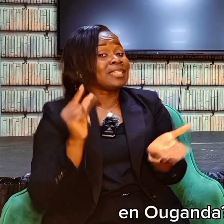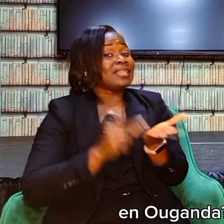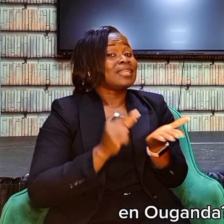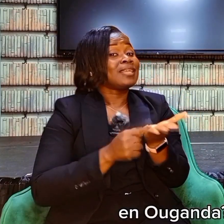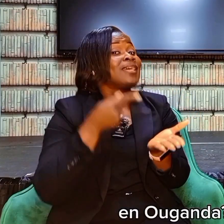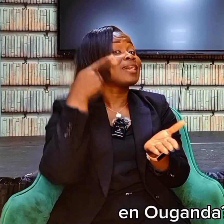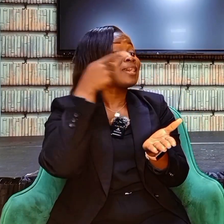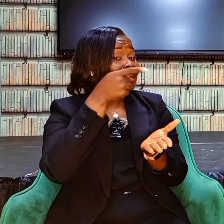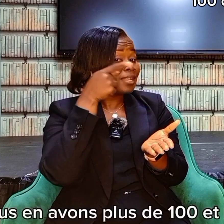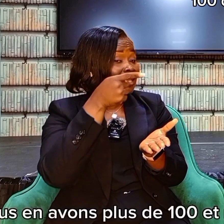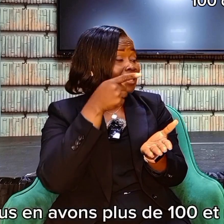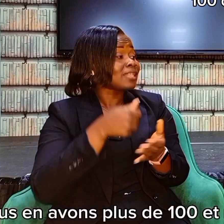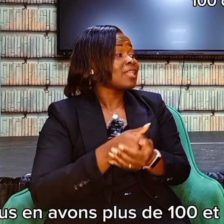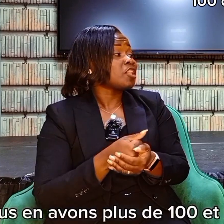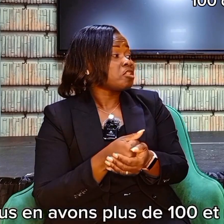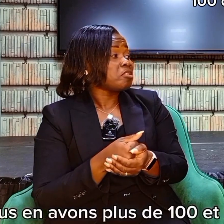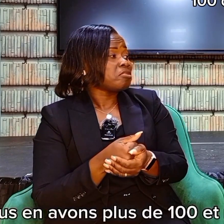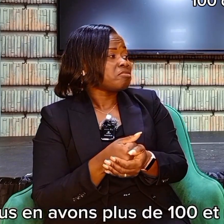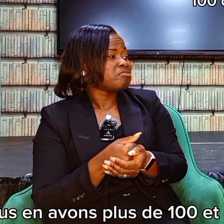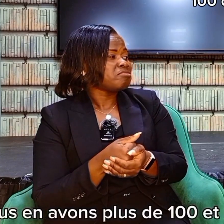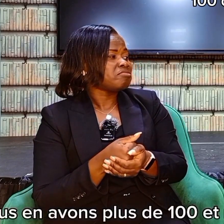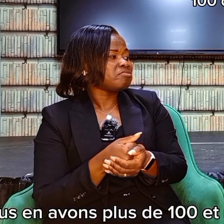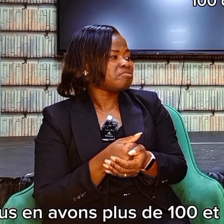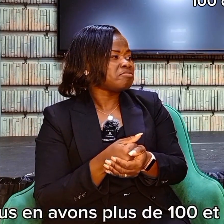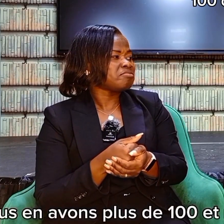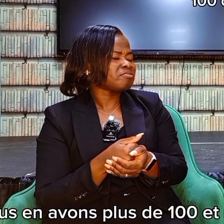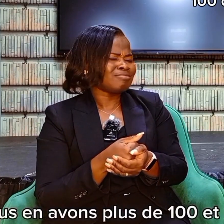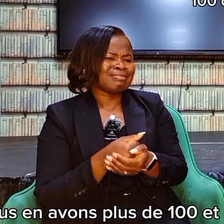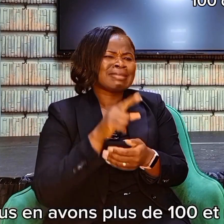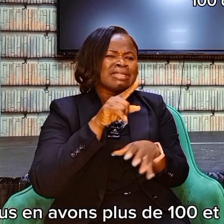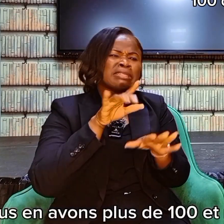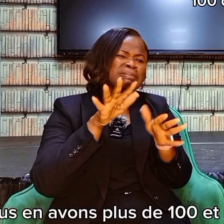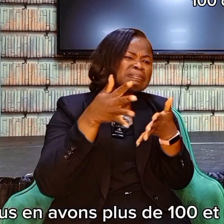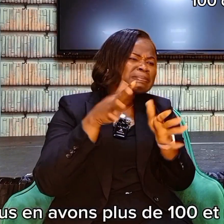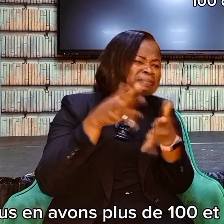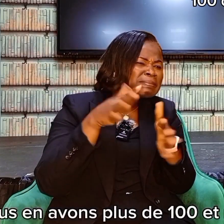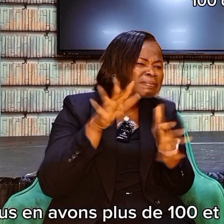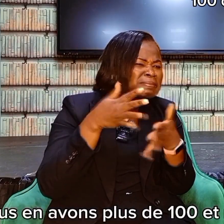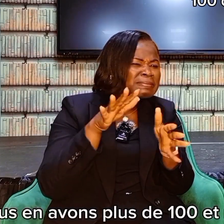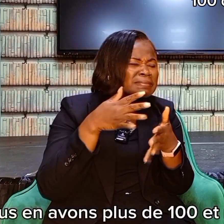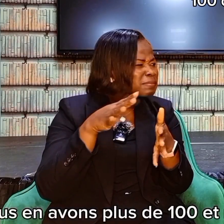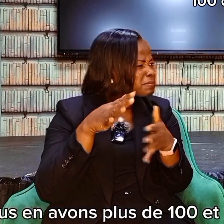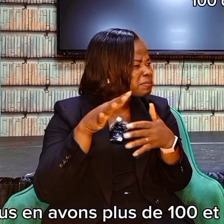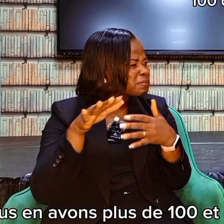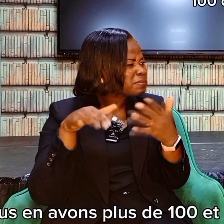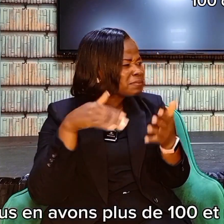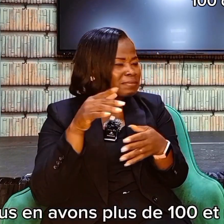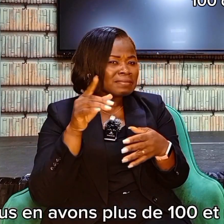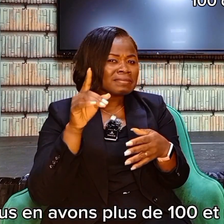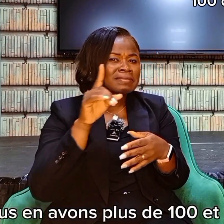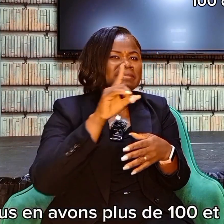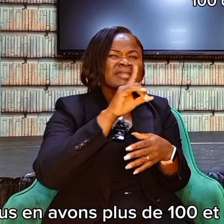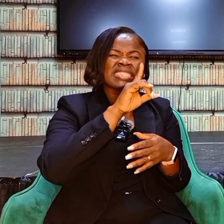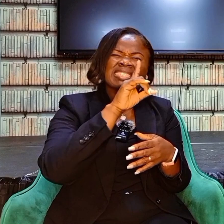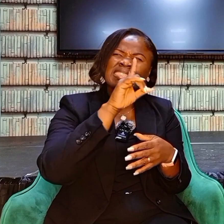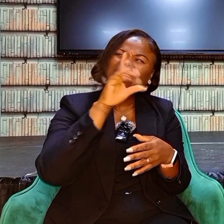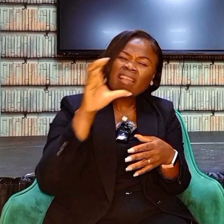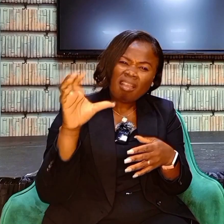In Uganda, we have over 100 and we have over 100